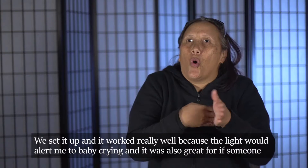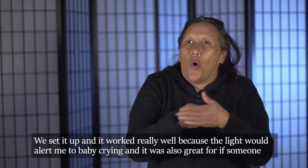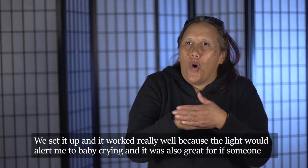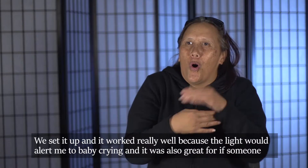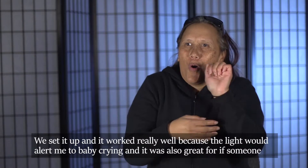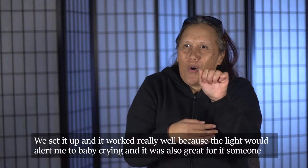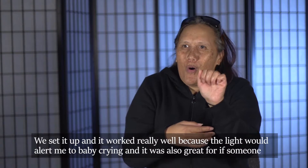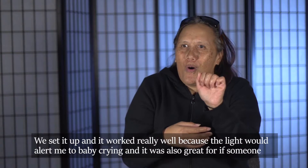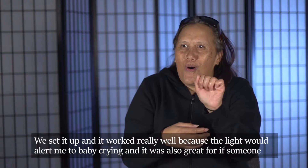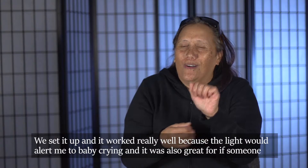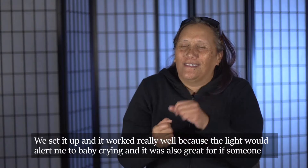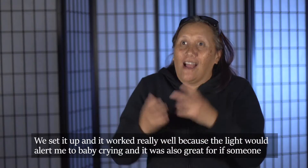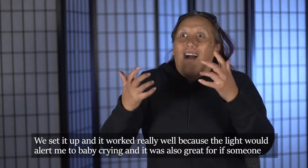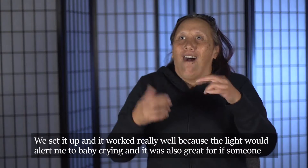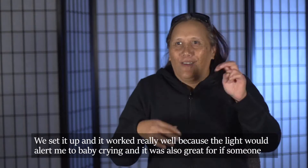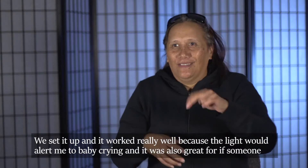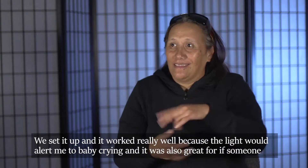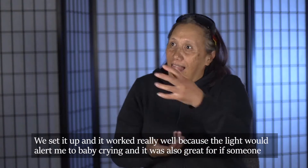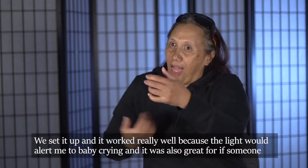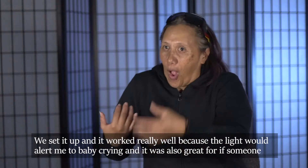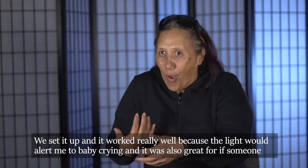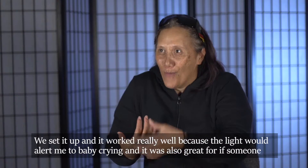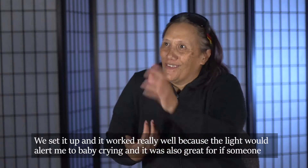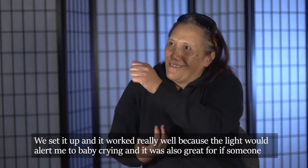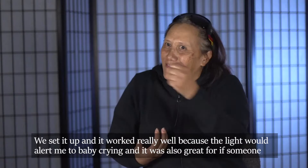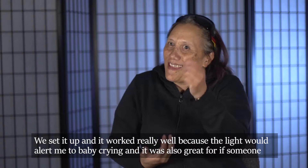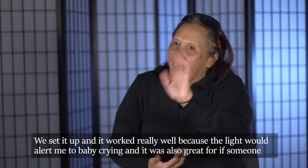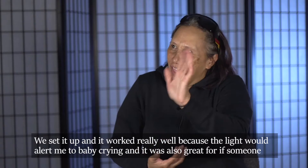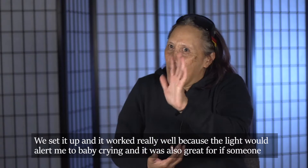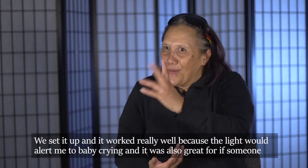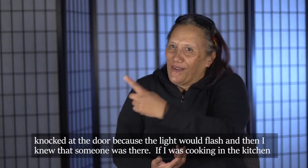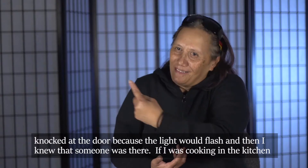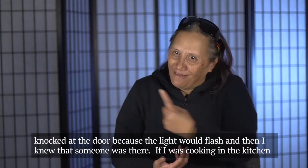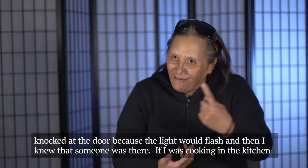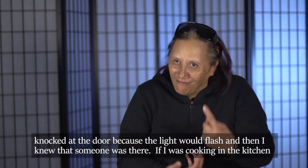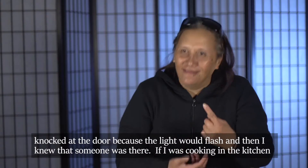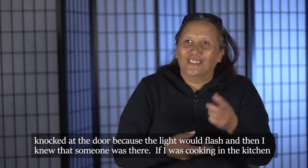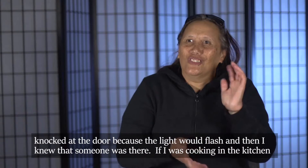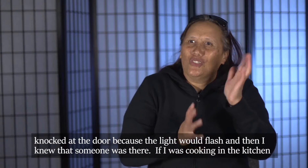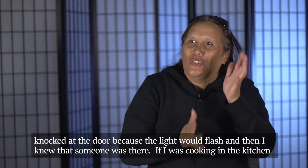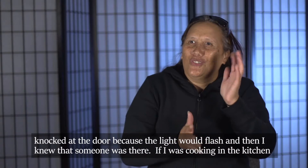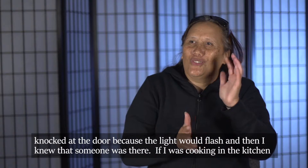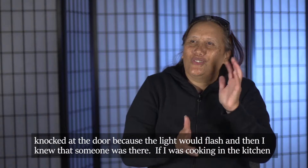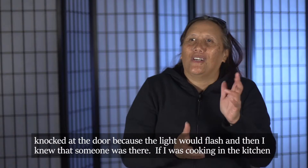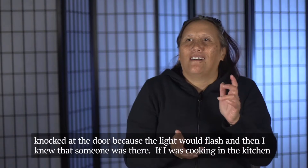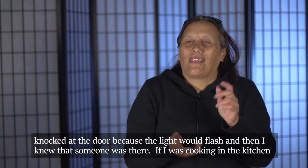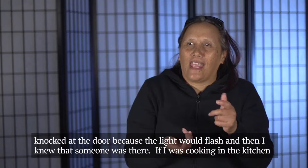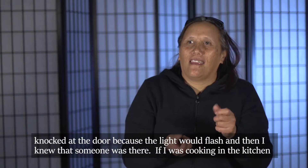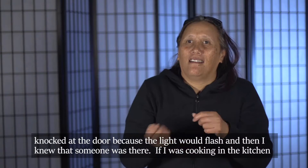baby crying, and it was also great for if someone knocked at the door, because the light would flash and then I knew